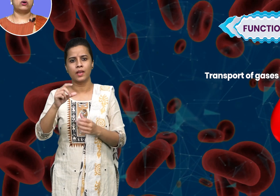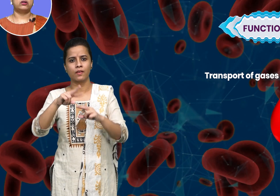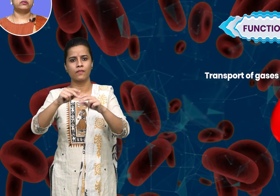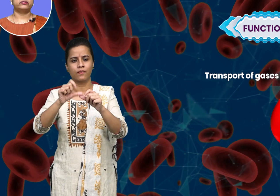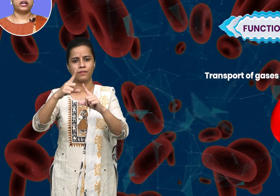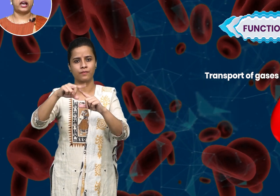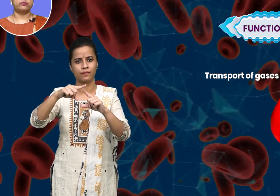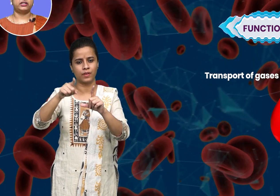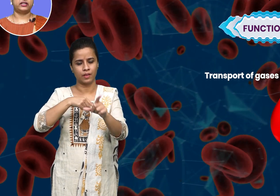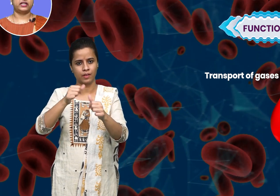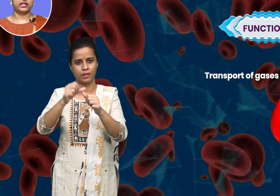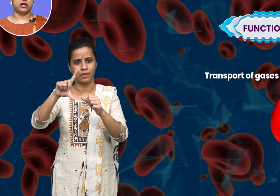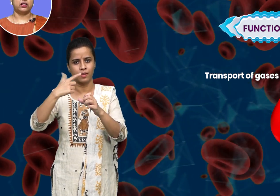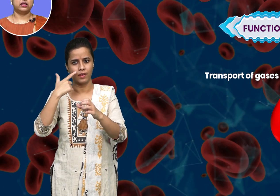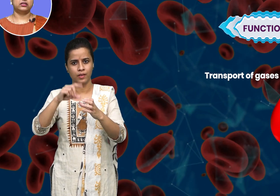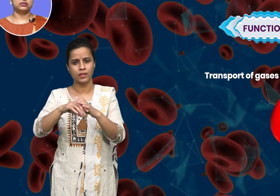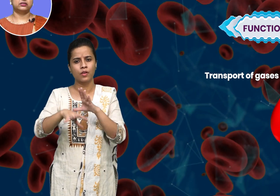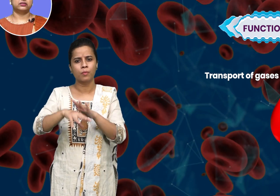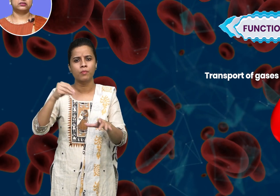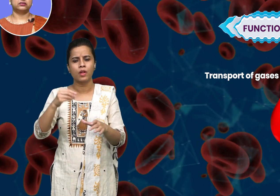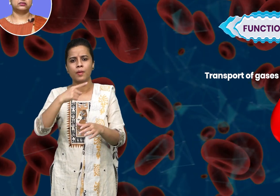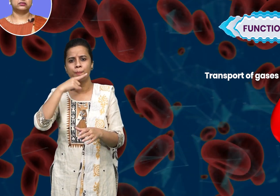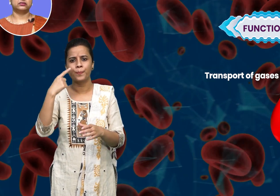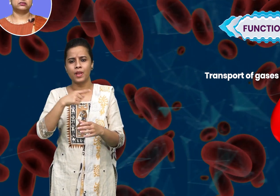from the wall of alimentary canal